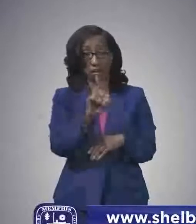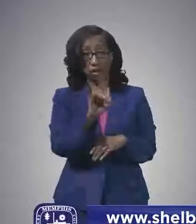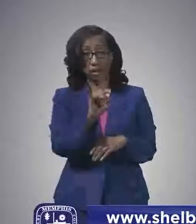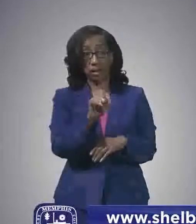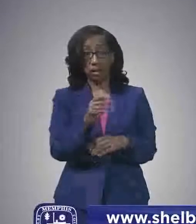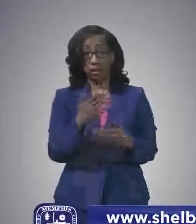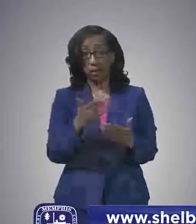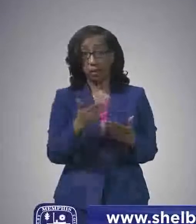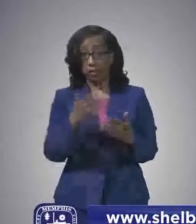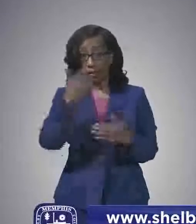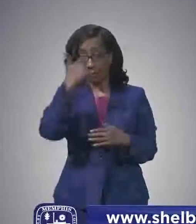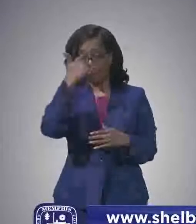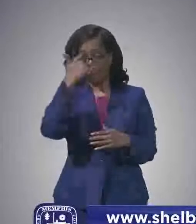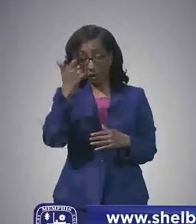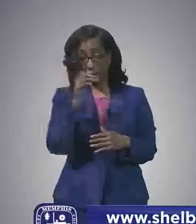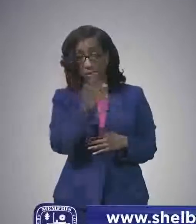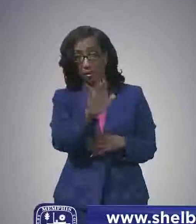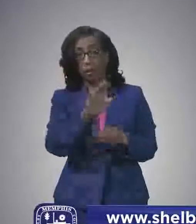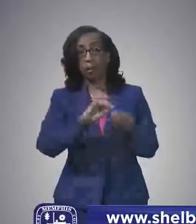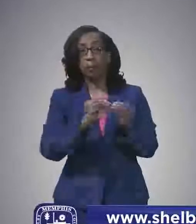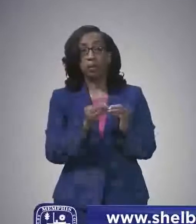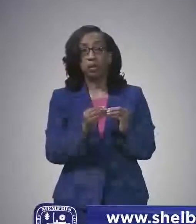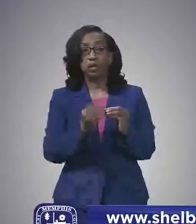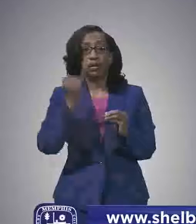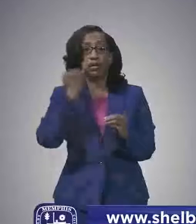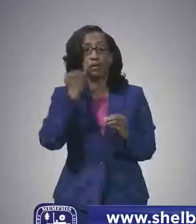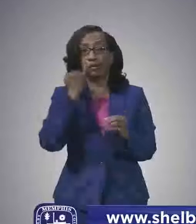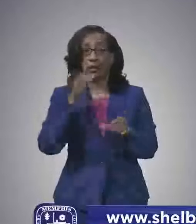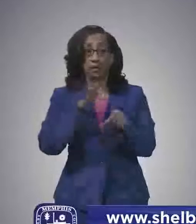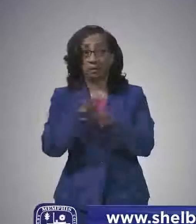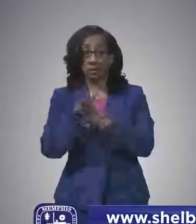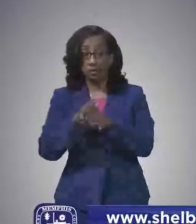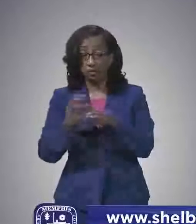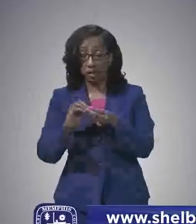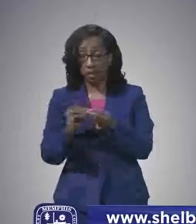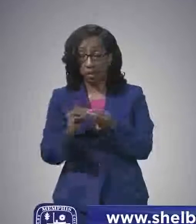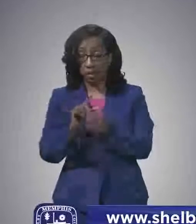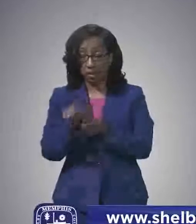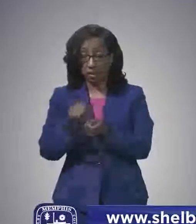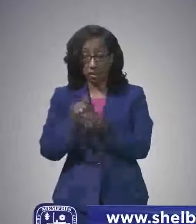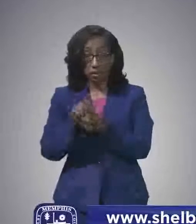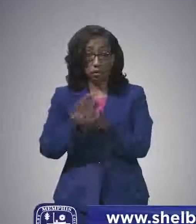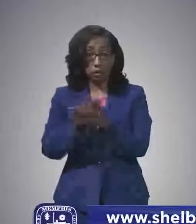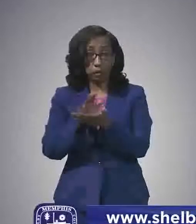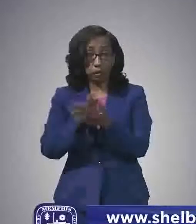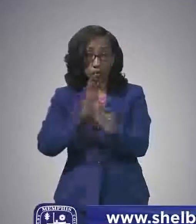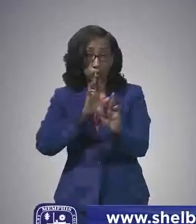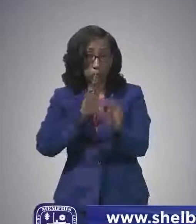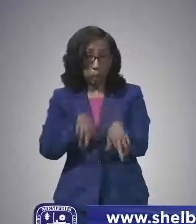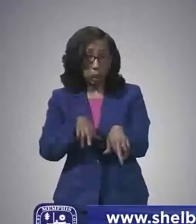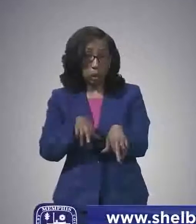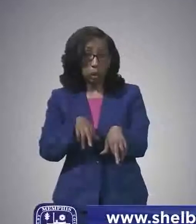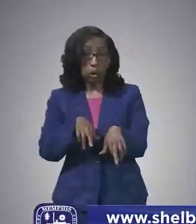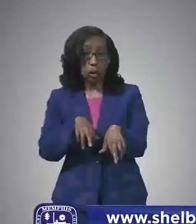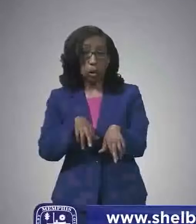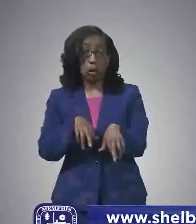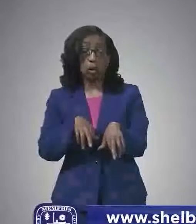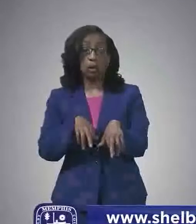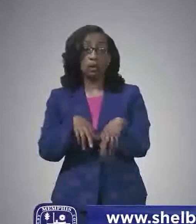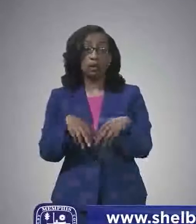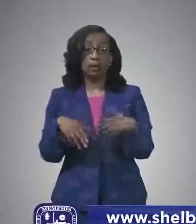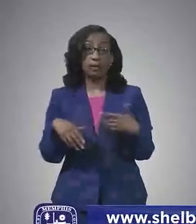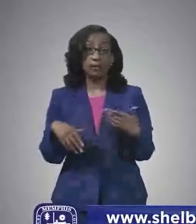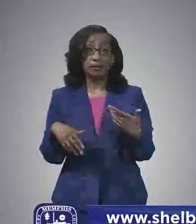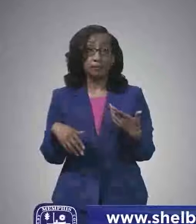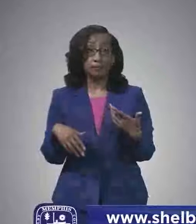that they're seeing. If we don't have enough numbers in certain schools to be able to report at a school level,